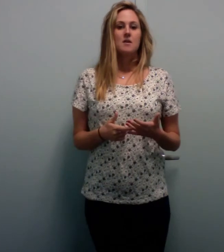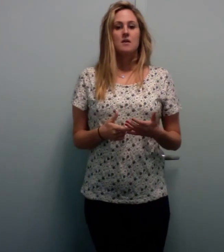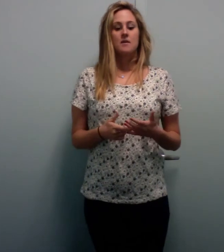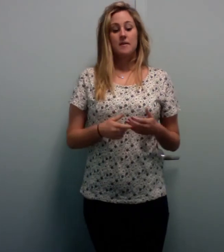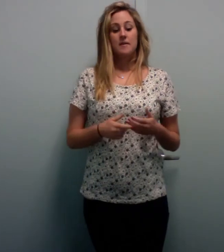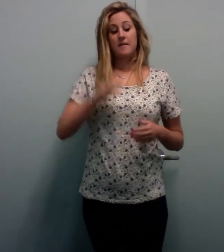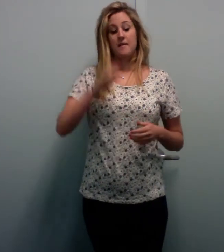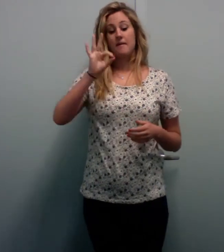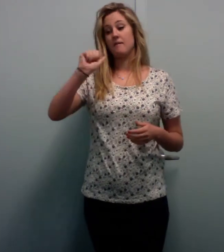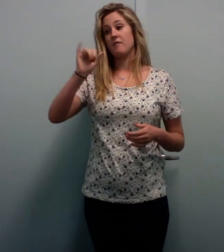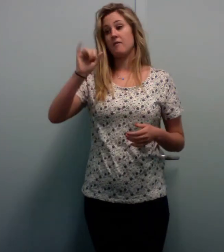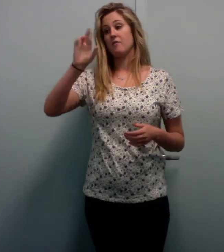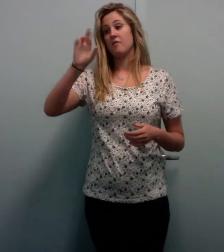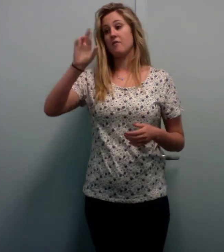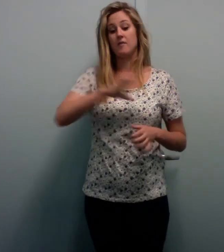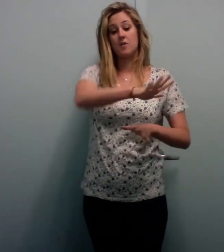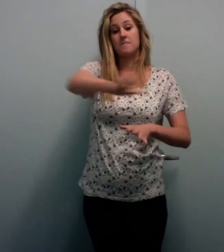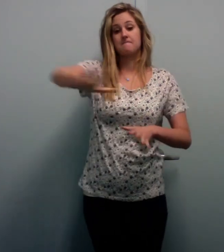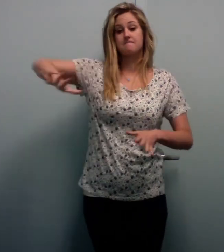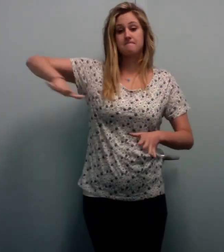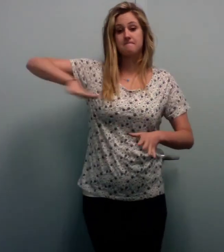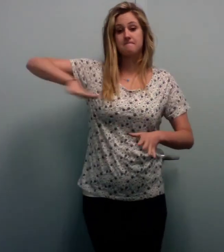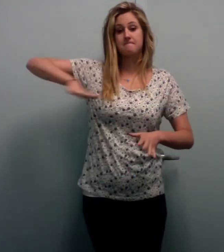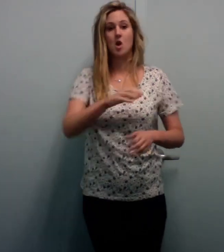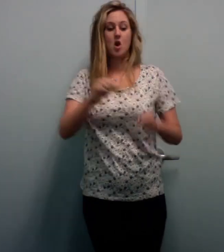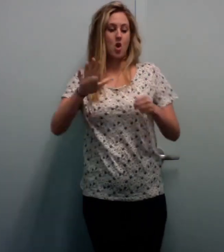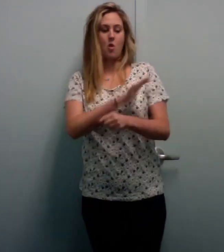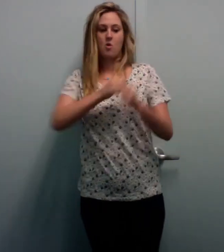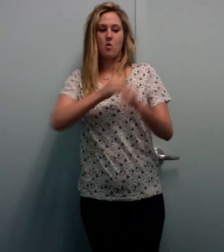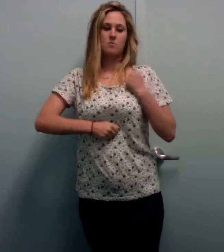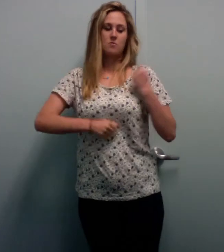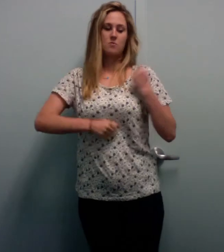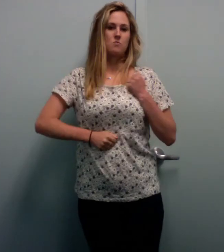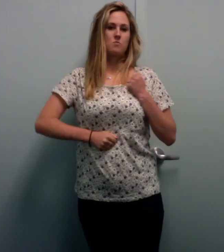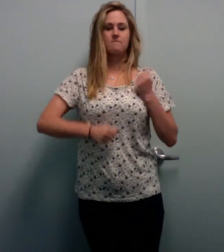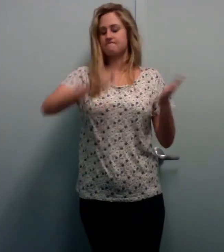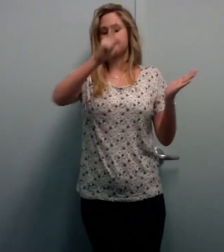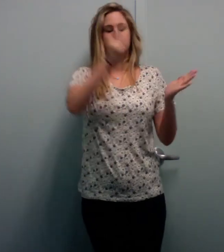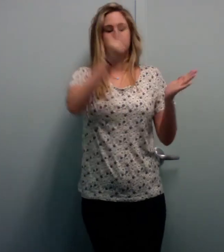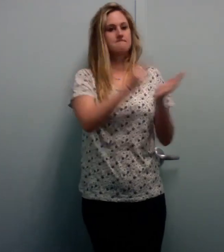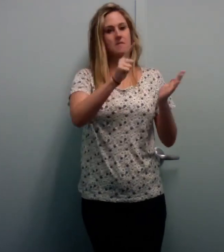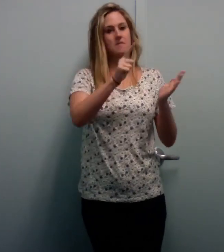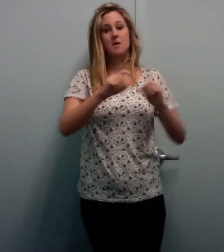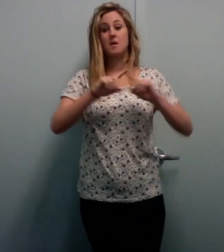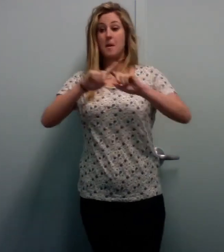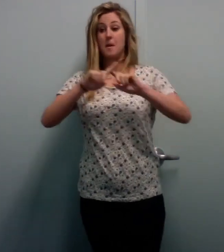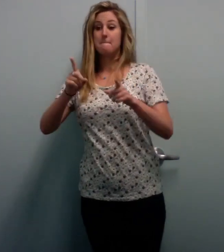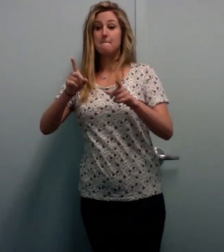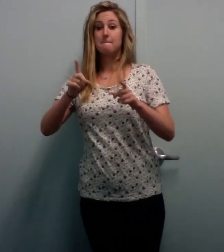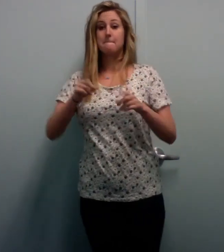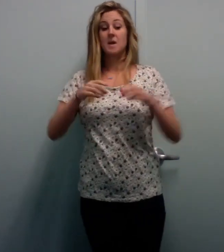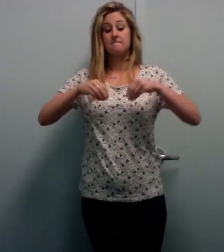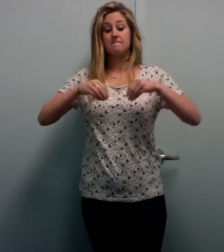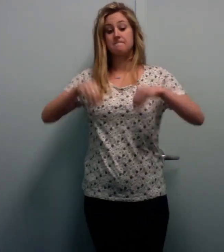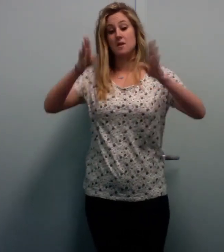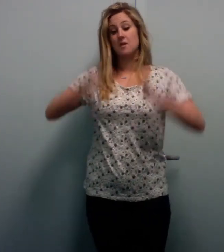claiming states loaded weapons are not allowed. But police in Columbia County say vendor Jeffrey Hawk, the owner in case of emergency,